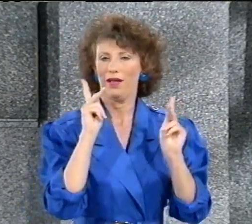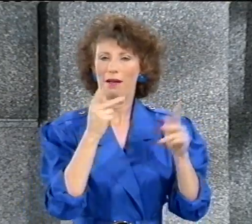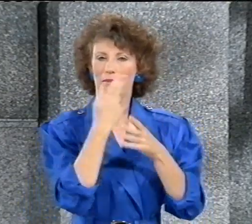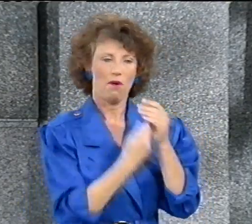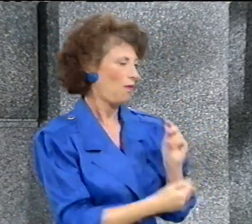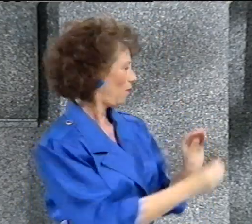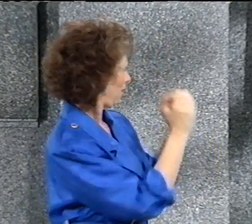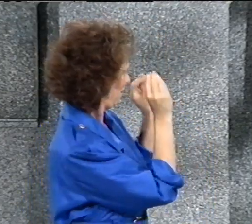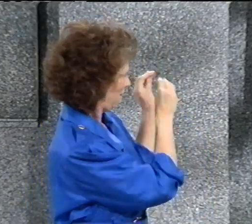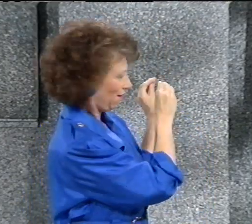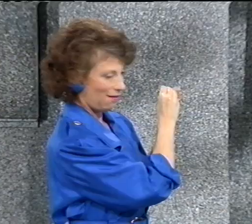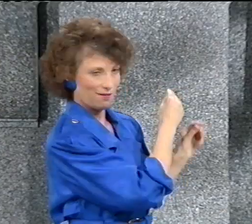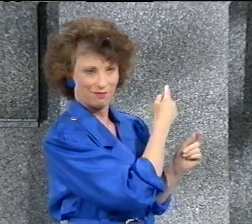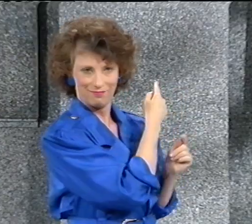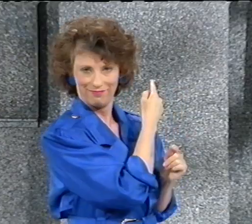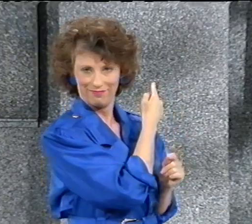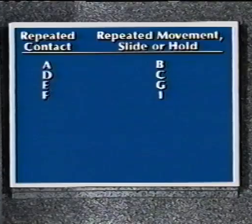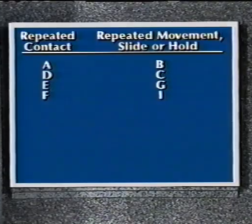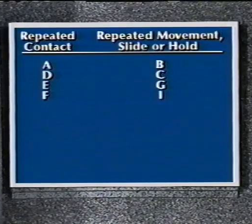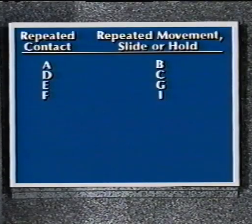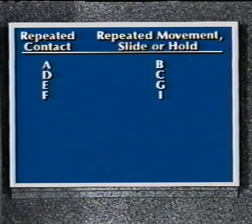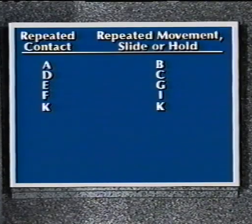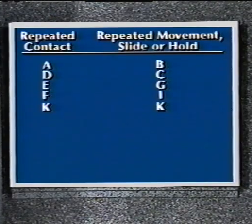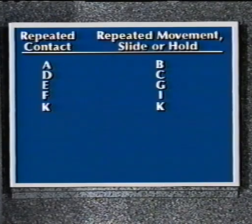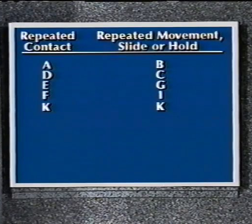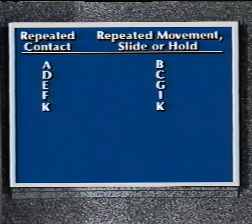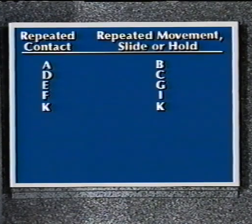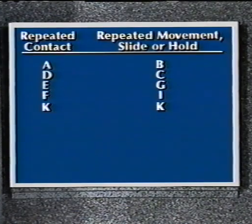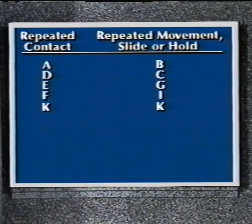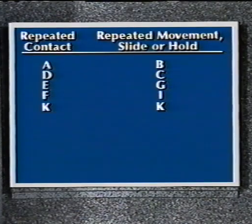we don't have it, we'll have to put K in both columns.